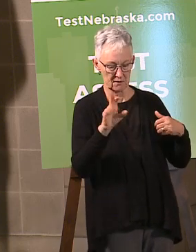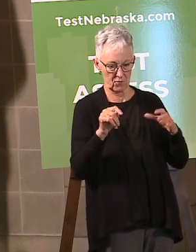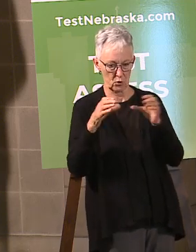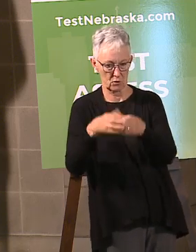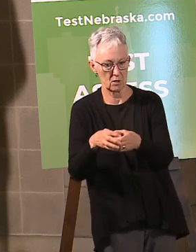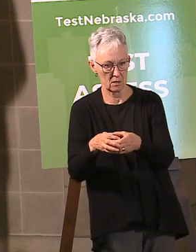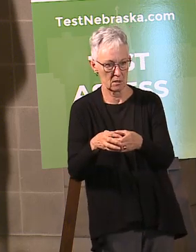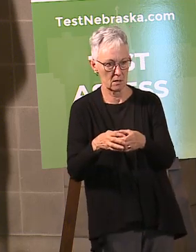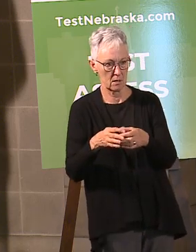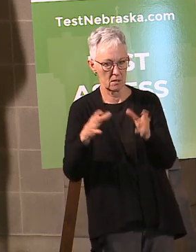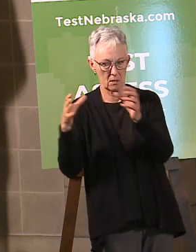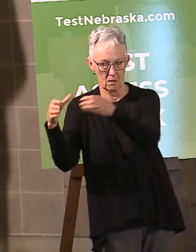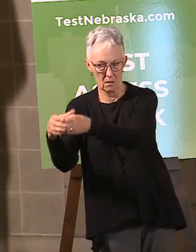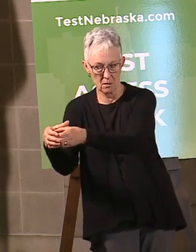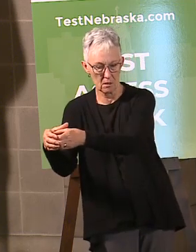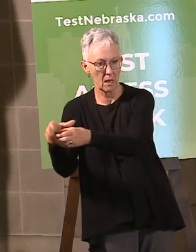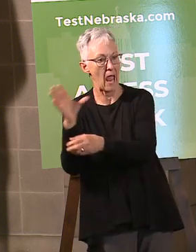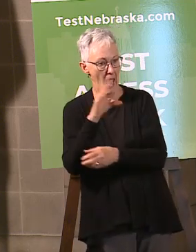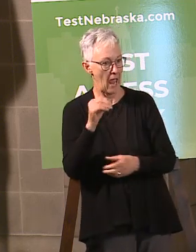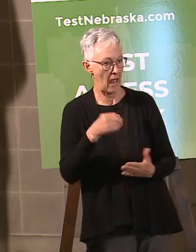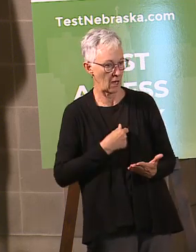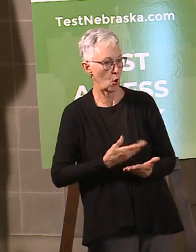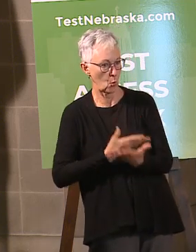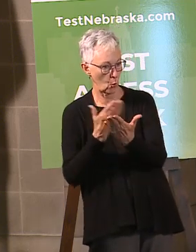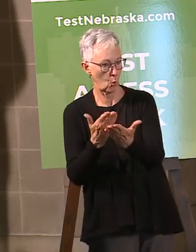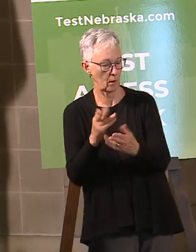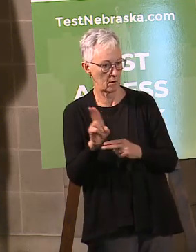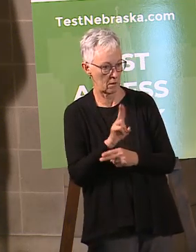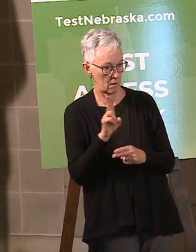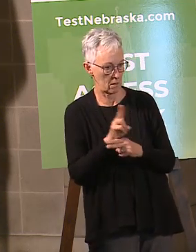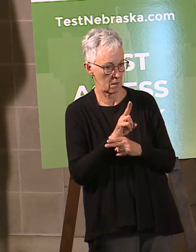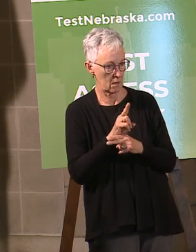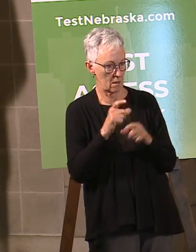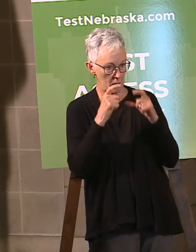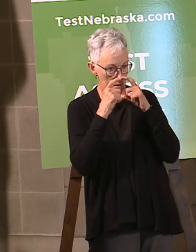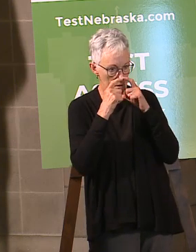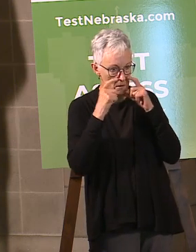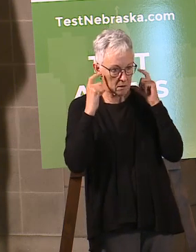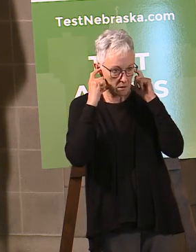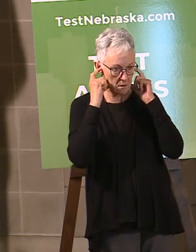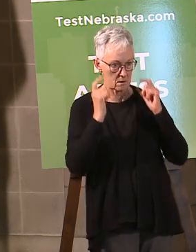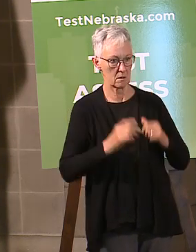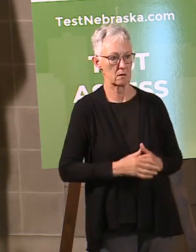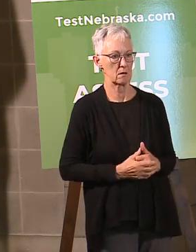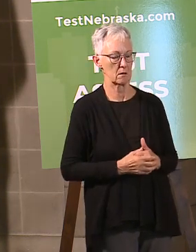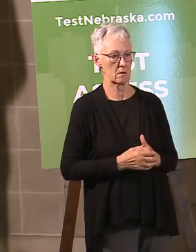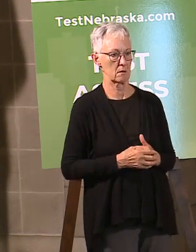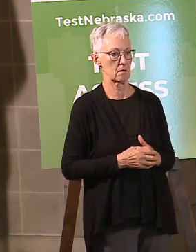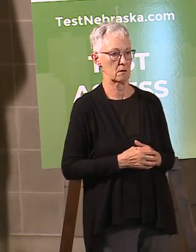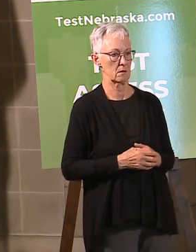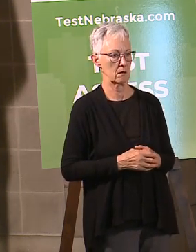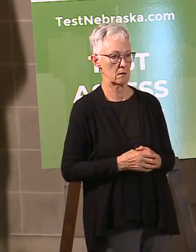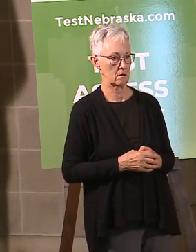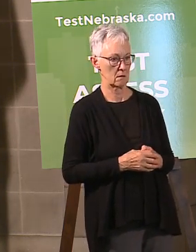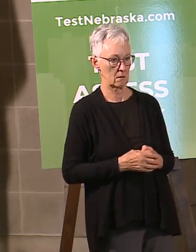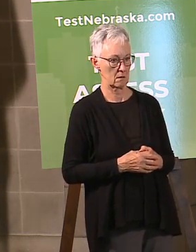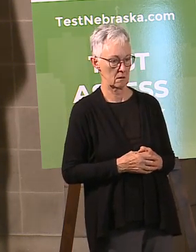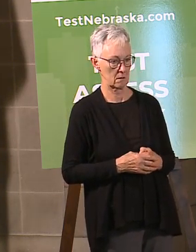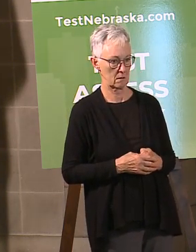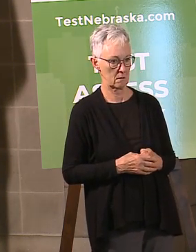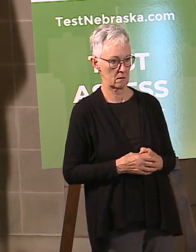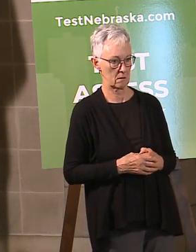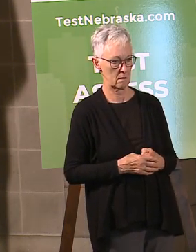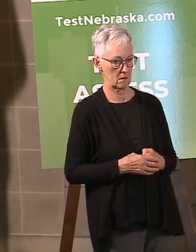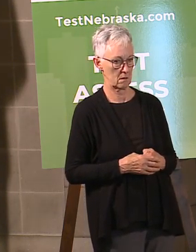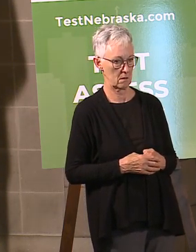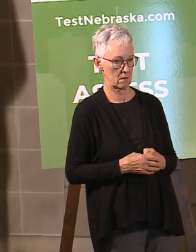kind of manage this. And of course, I would recommend wear a mask. And I get this question a lot from people, and they go, isn't it a given that once you